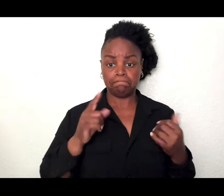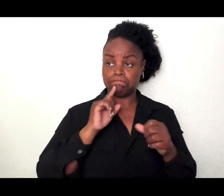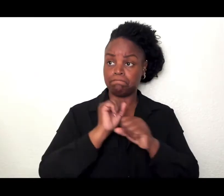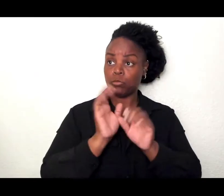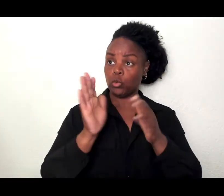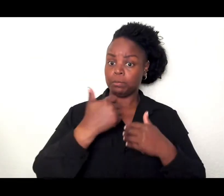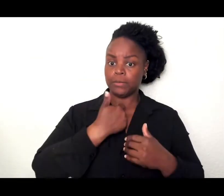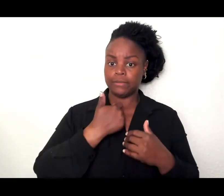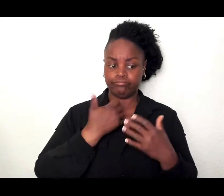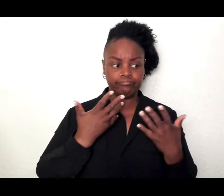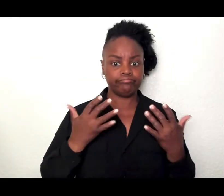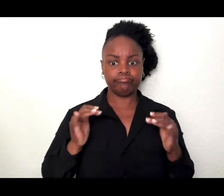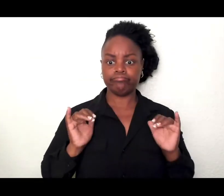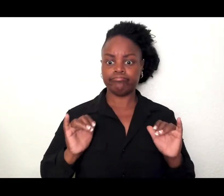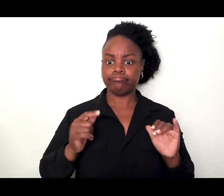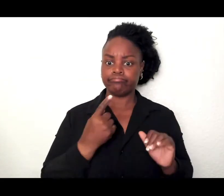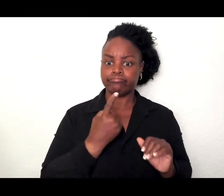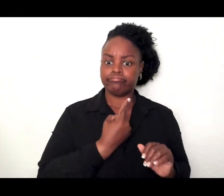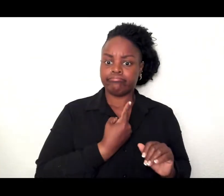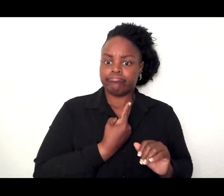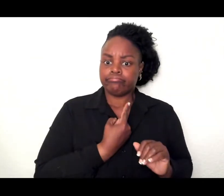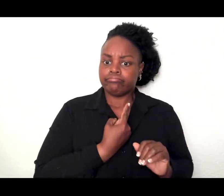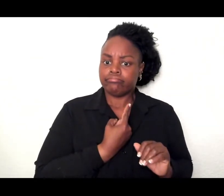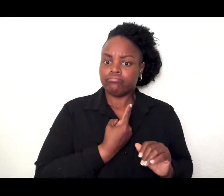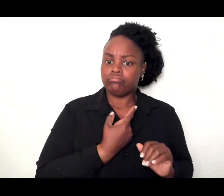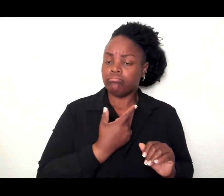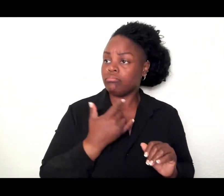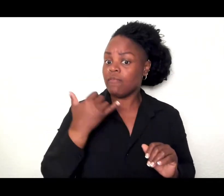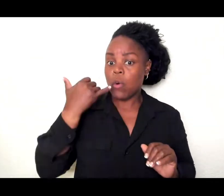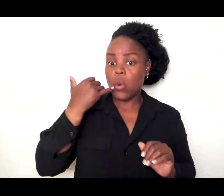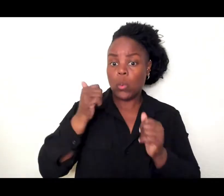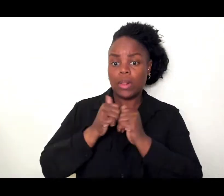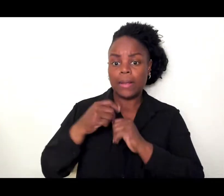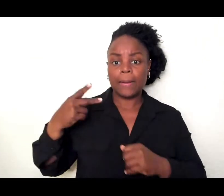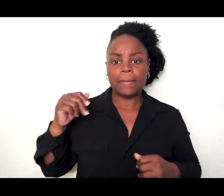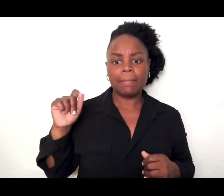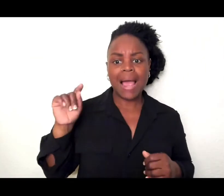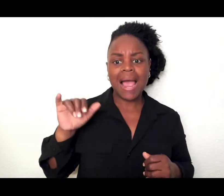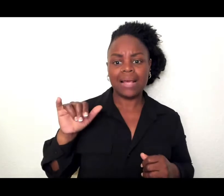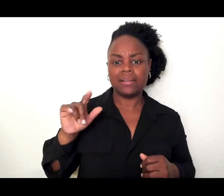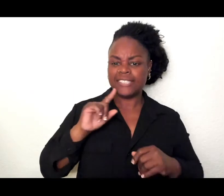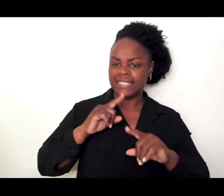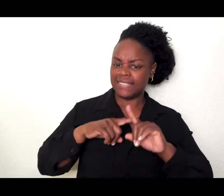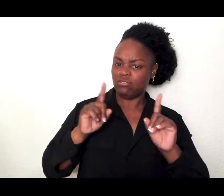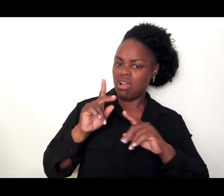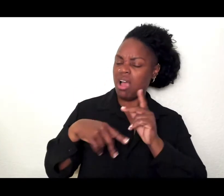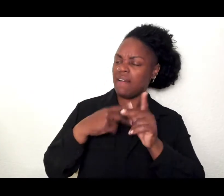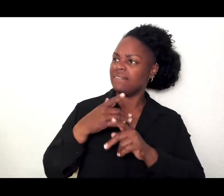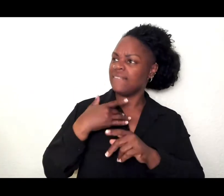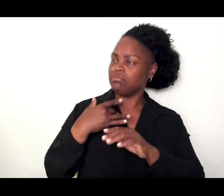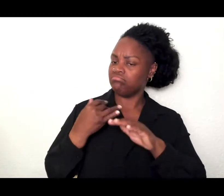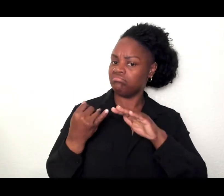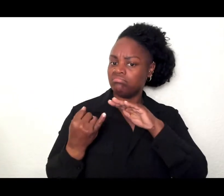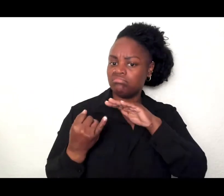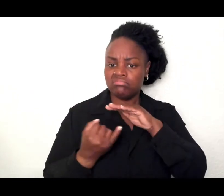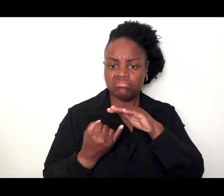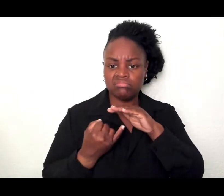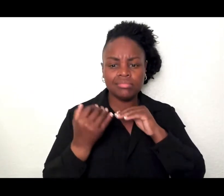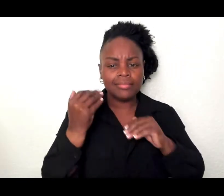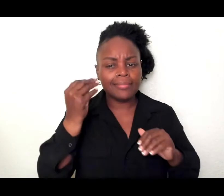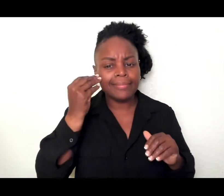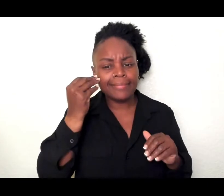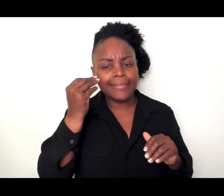now, I'm either in a room by myself or on the phone with Patty. What's different is really just kind